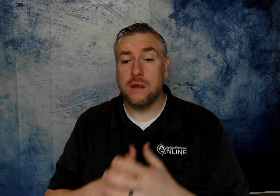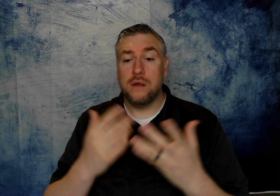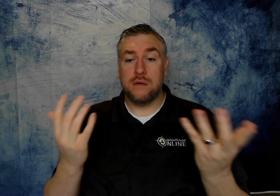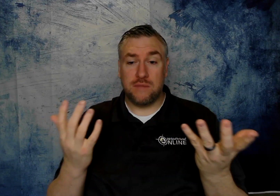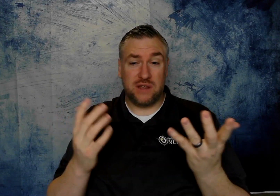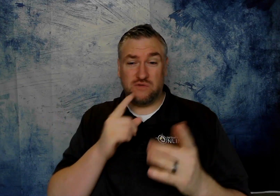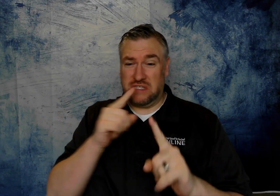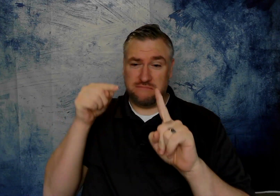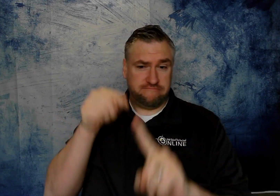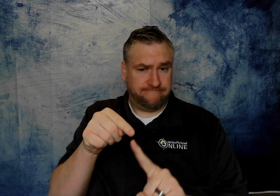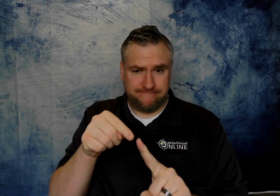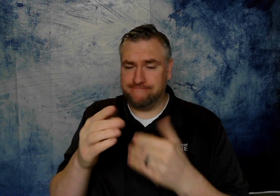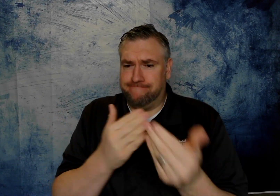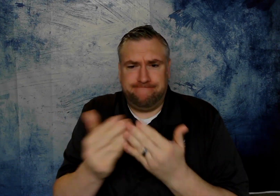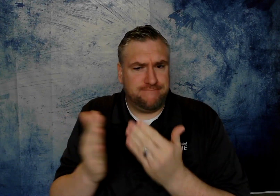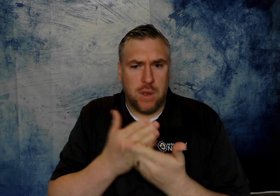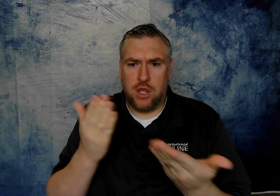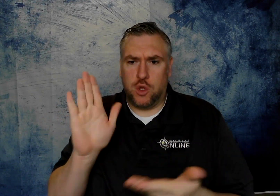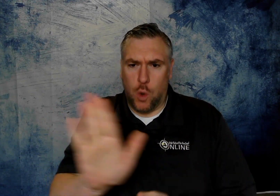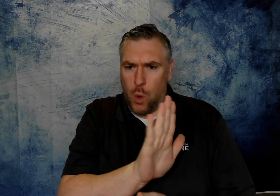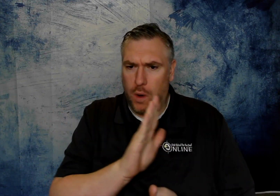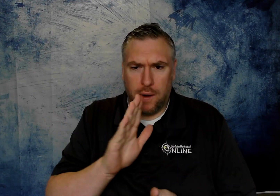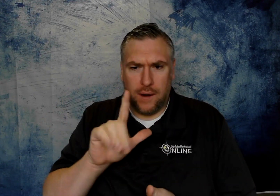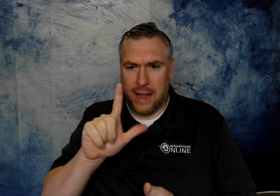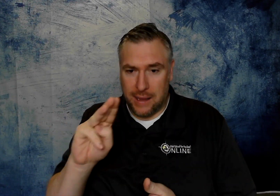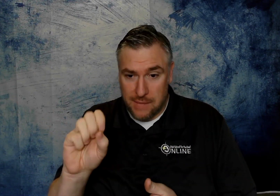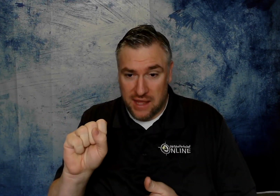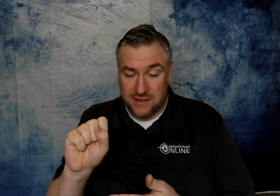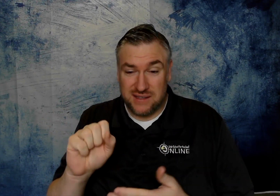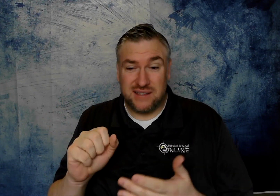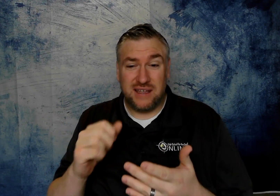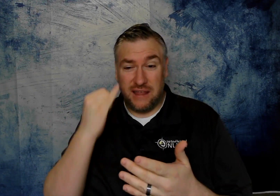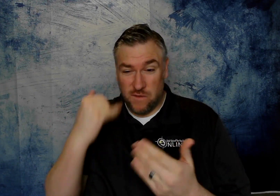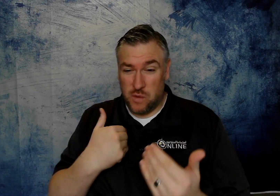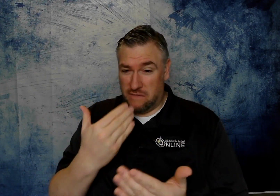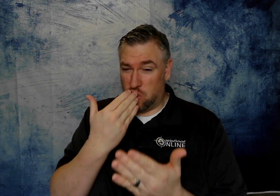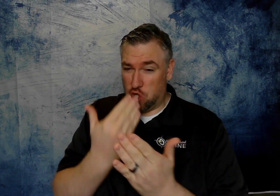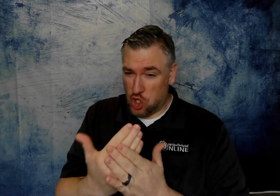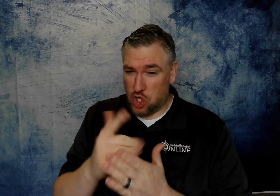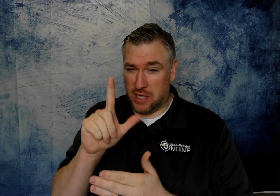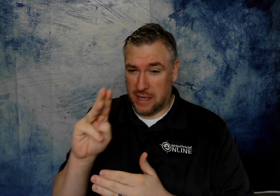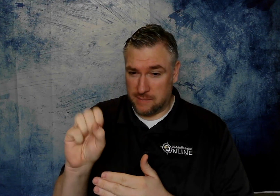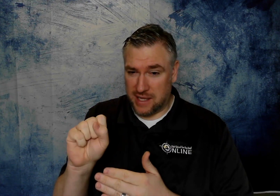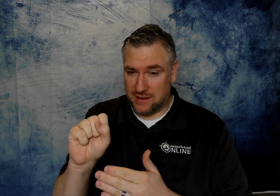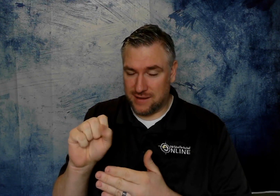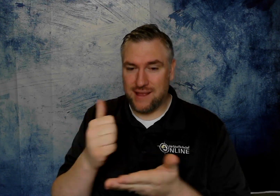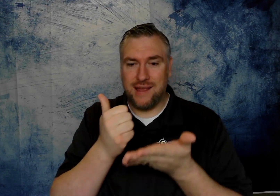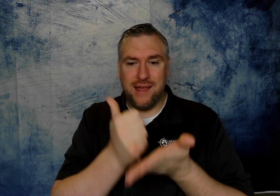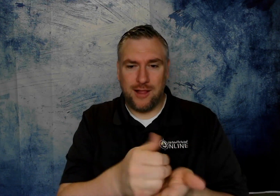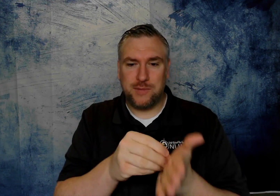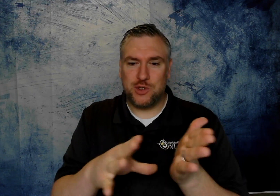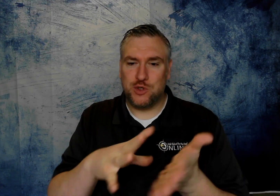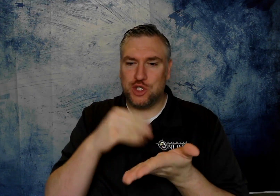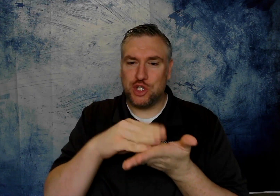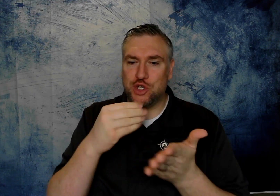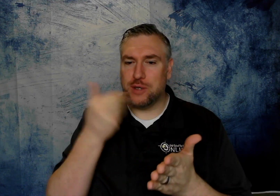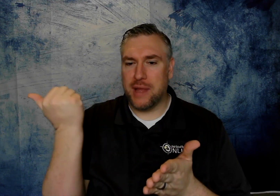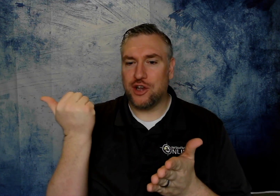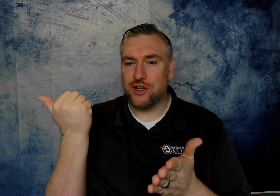use out there. But really, the point is, it doesn't matter what your LMS system, if you have a good LMS